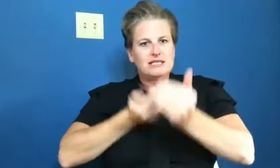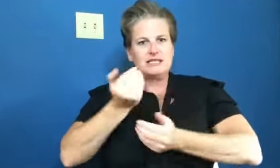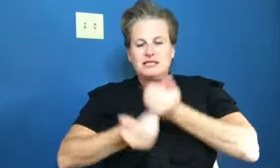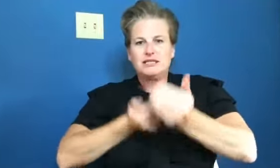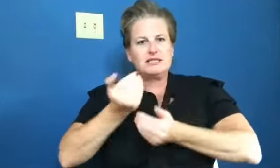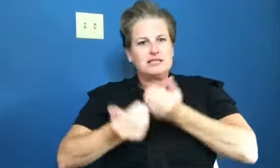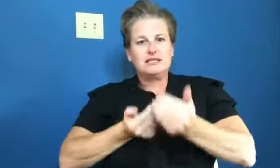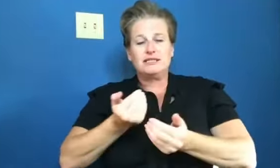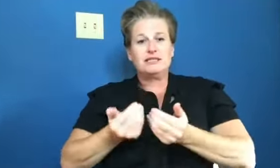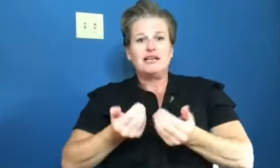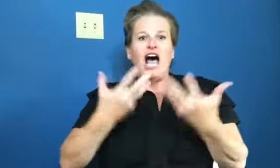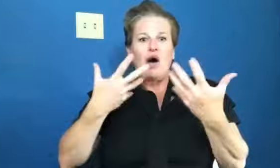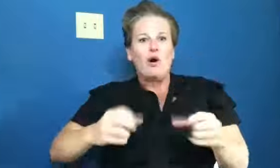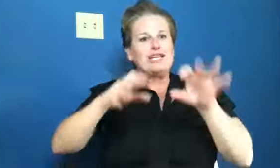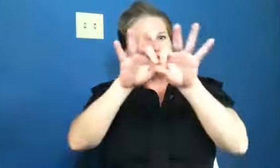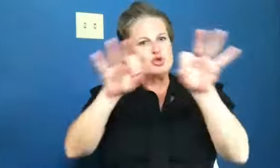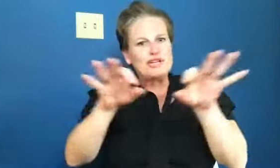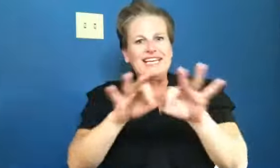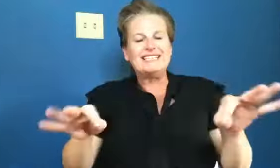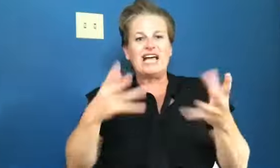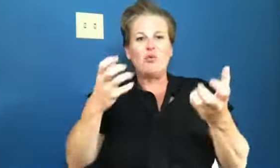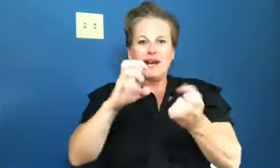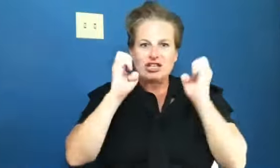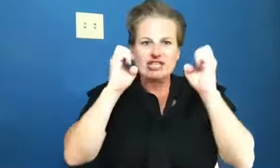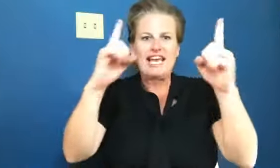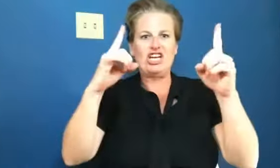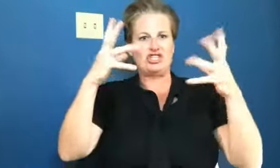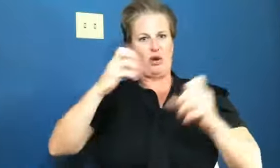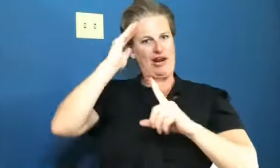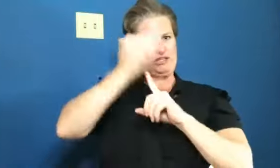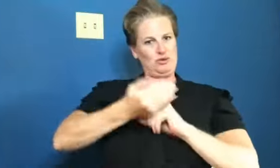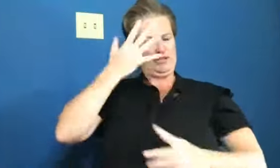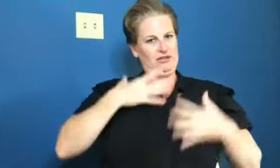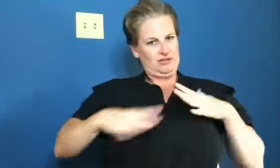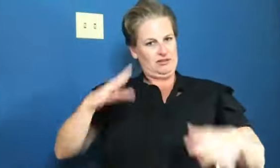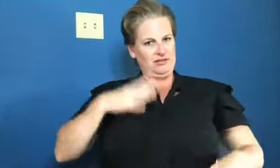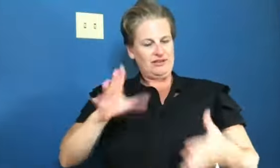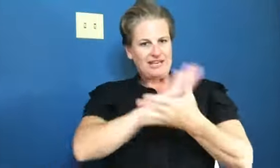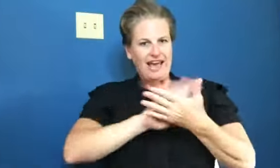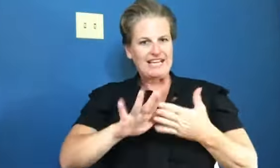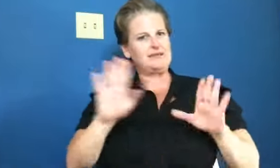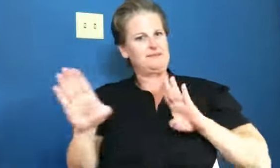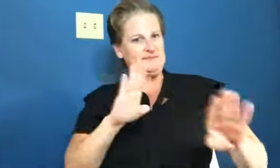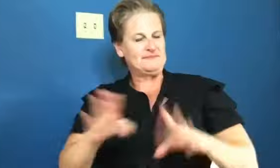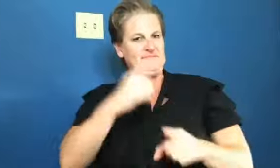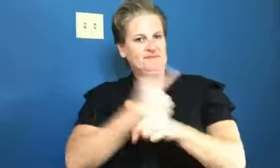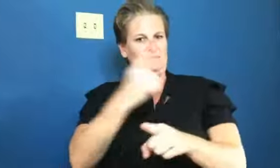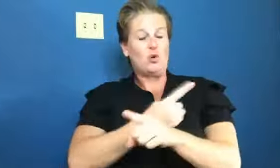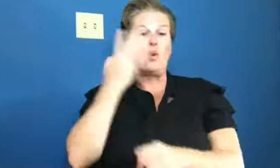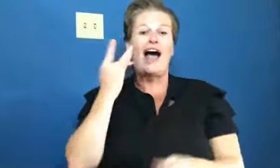behind my name with degrees. I was trying to look the part, dress the part, act the part, and be the part so that I could be wanted or loved. And so as it turns